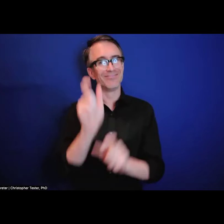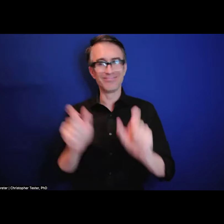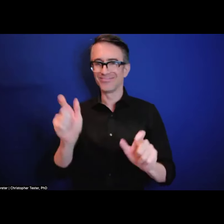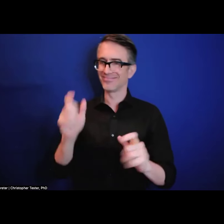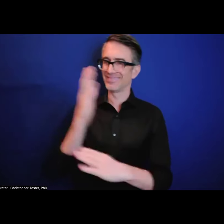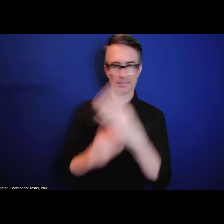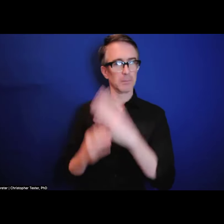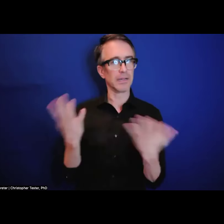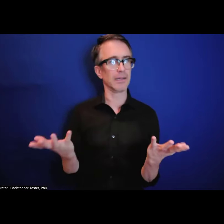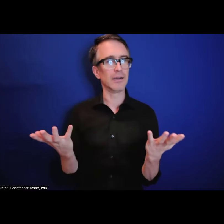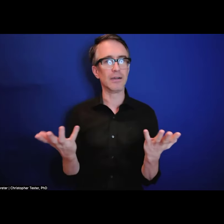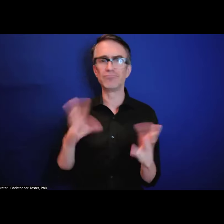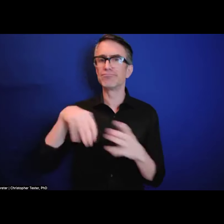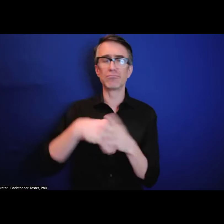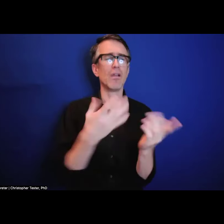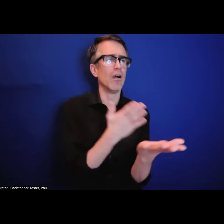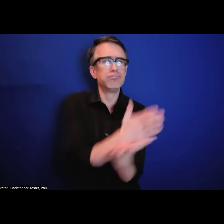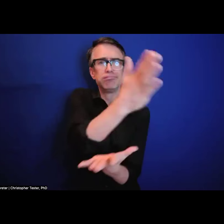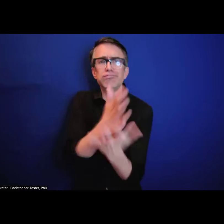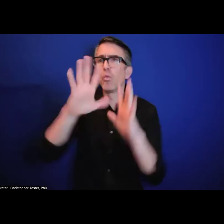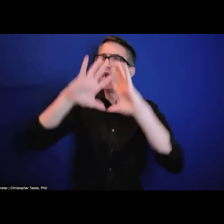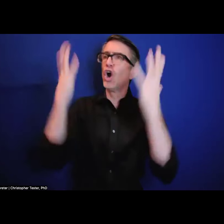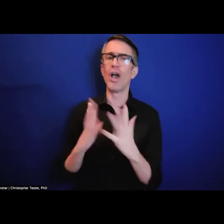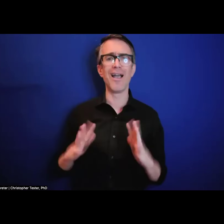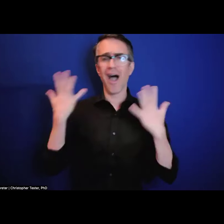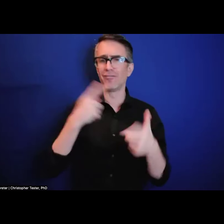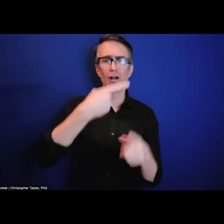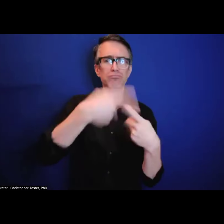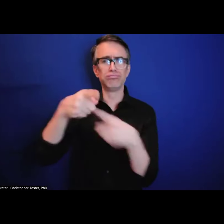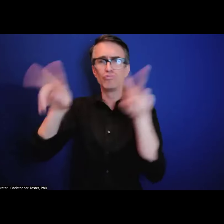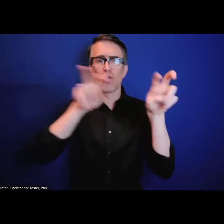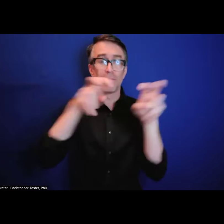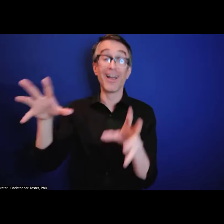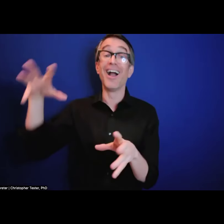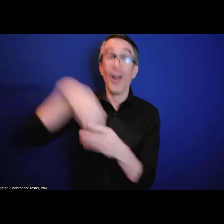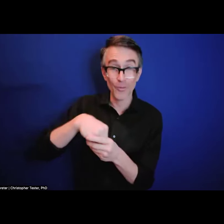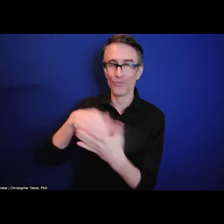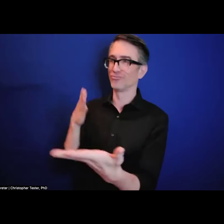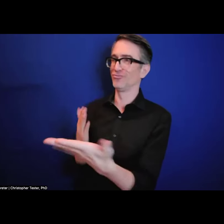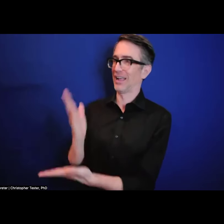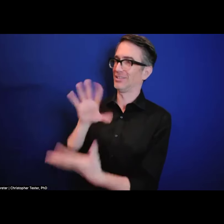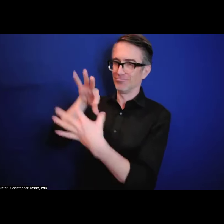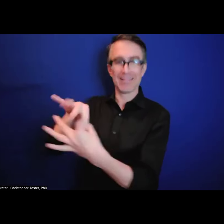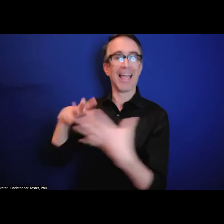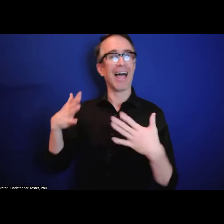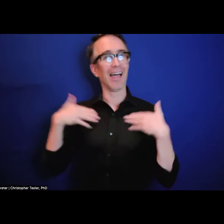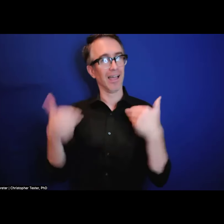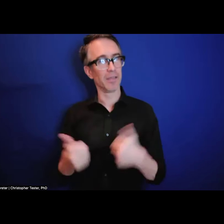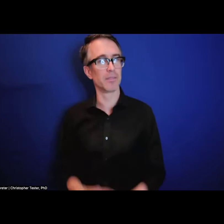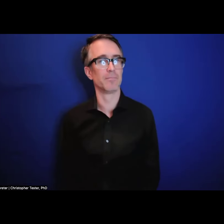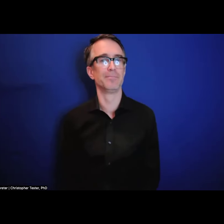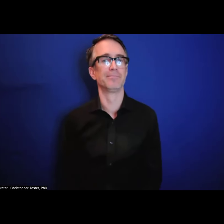is intended to give an opportunity to renew our focus to including persons with disabilities in the work at the World Bank, but